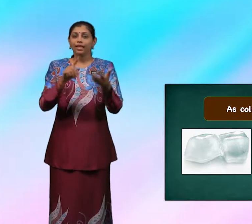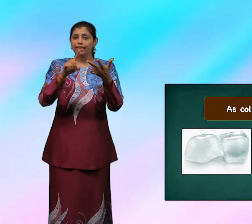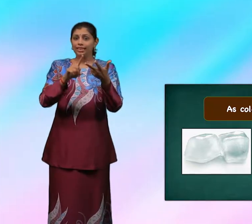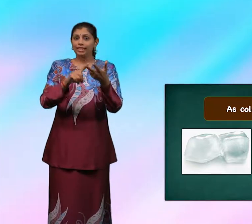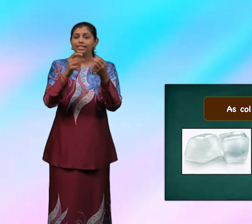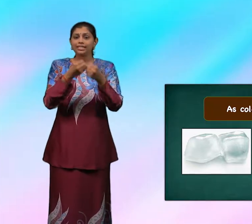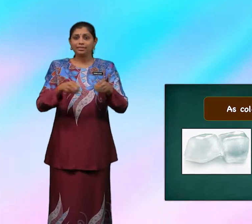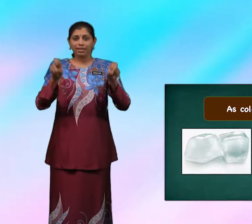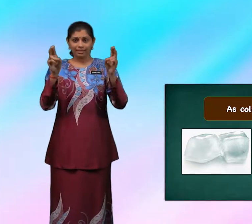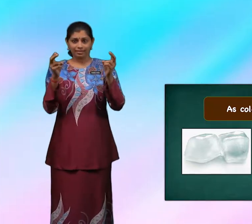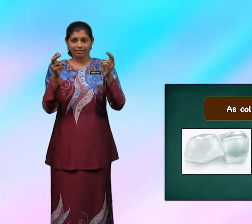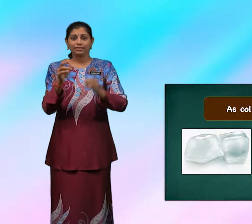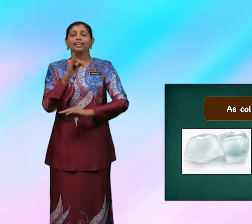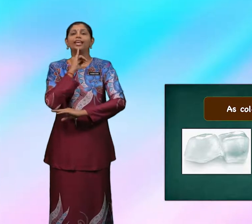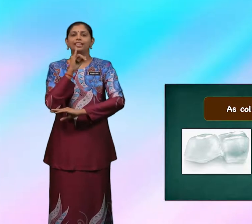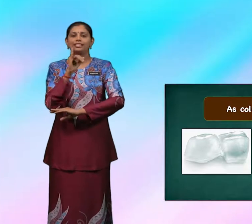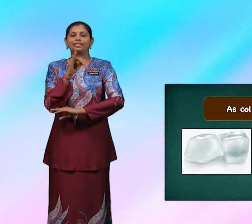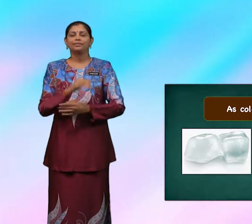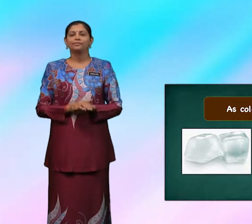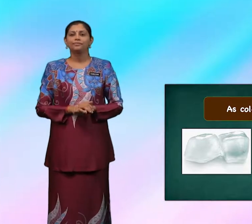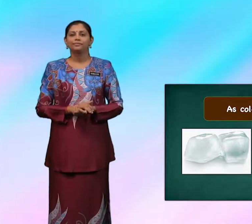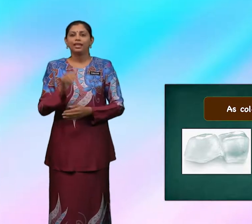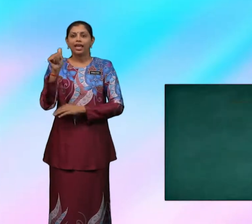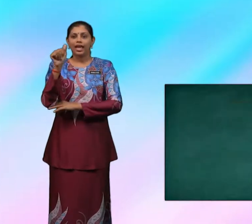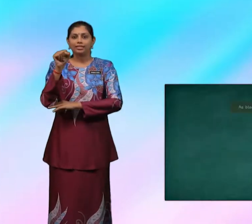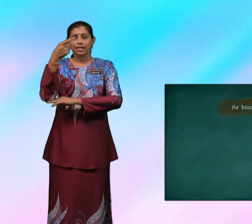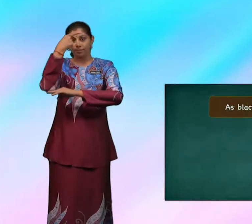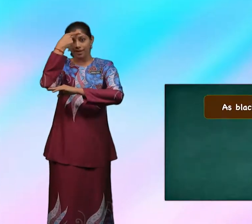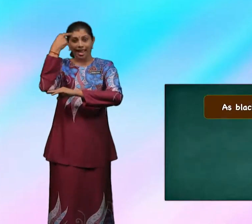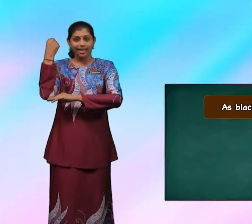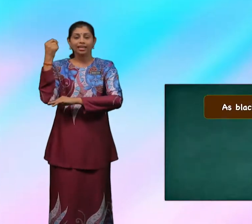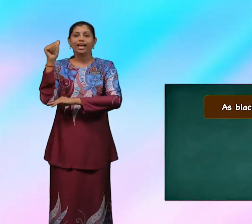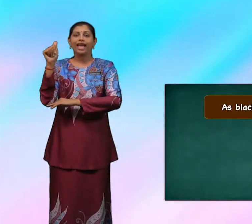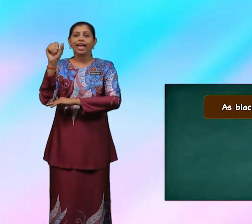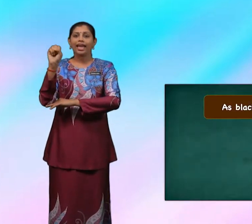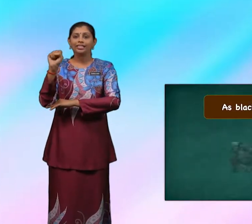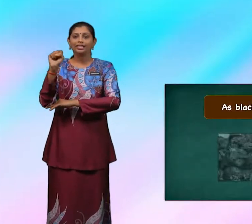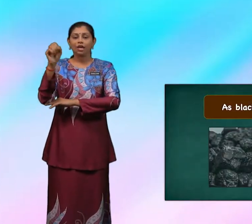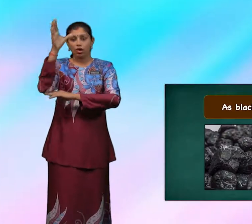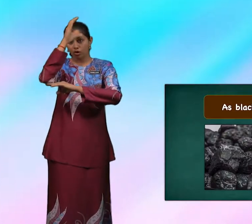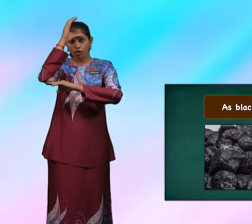The third simile is as black as